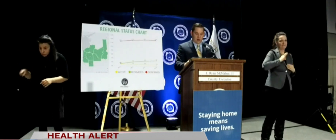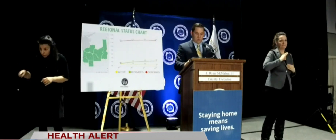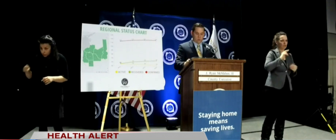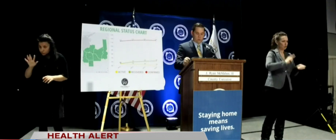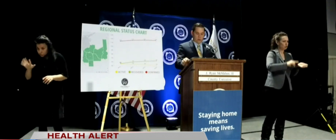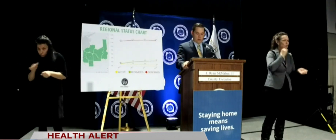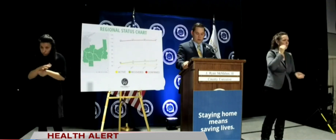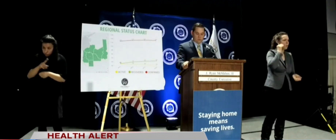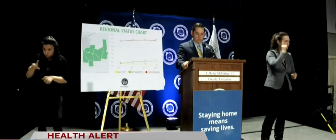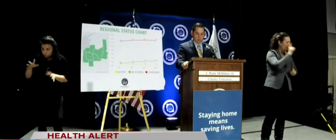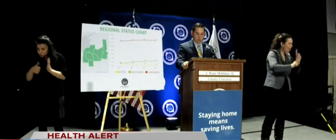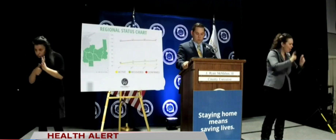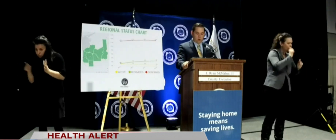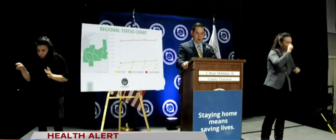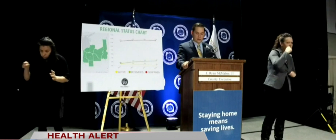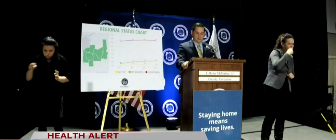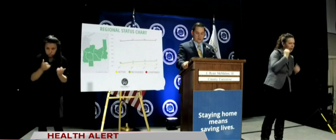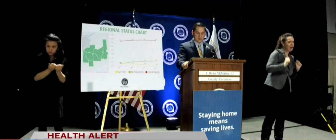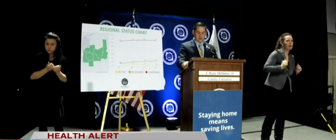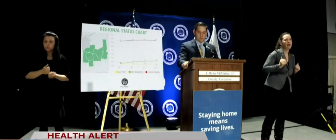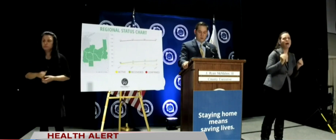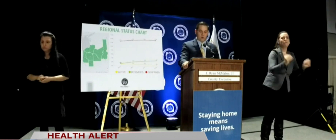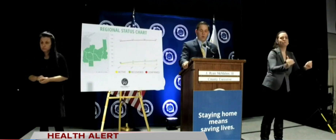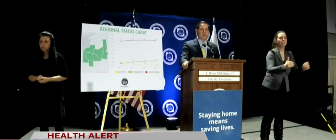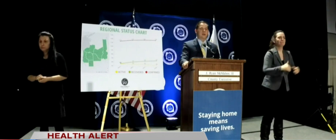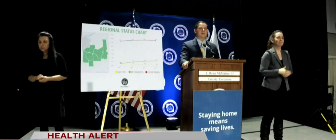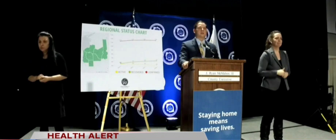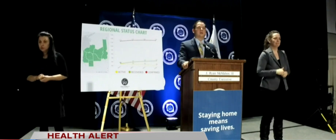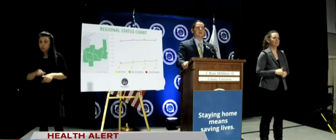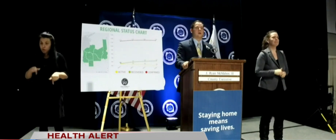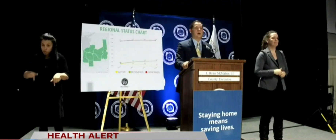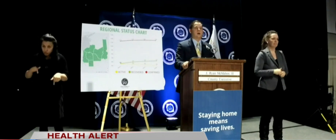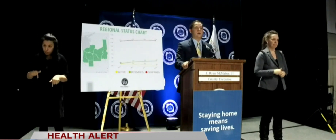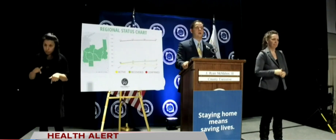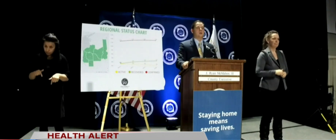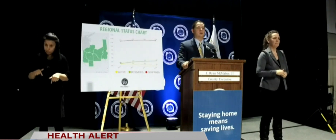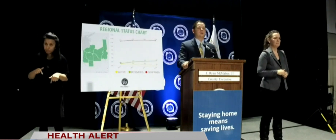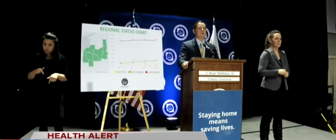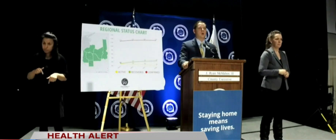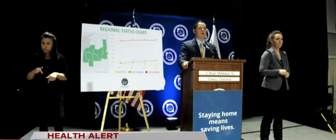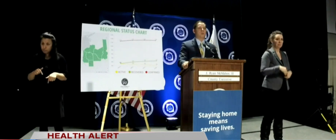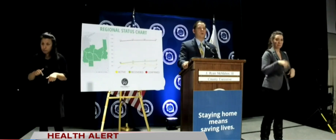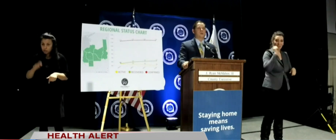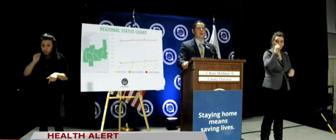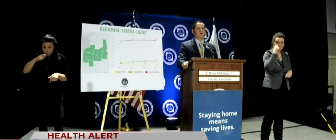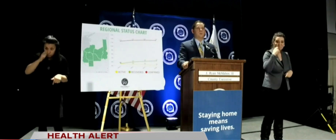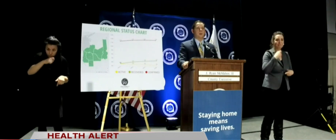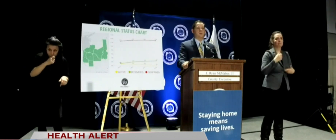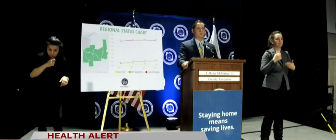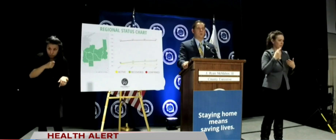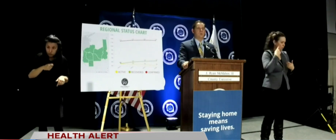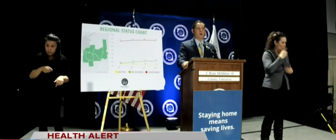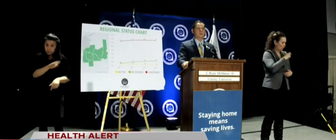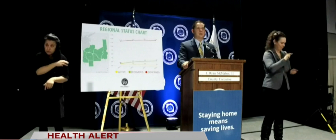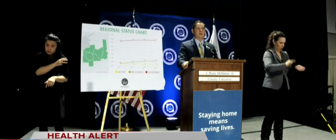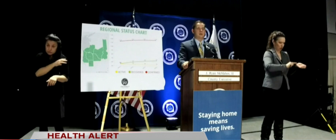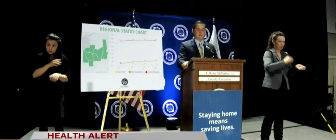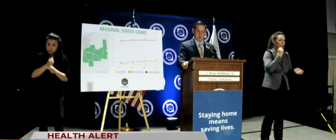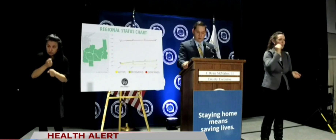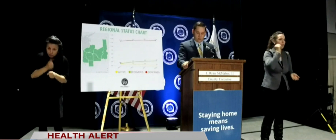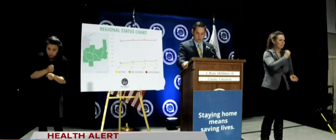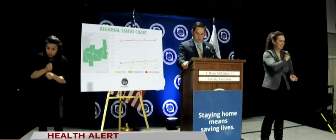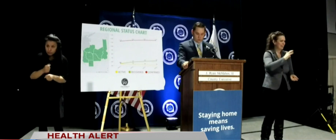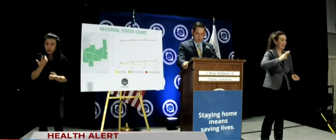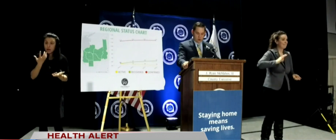are now in a full-blown proactive testing mode, testing nursing home personnel at the Walmart site in